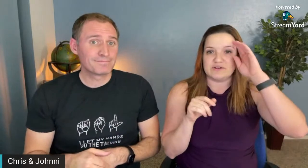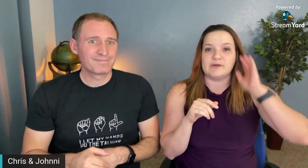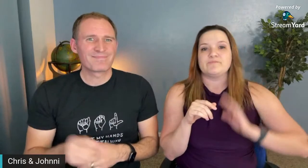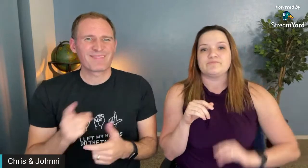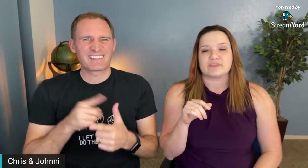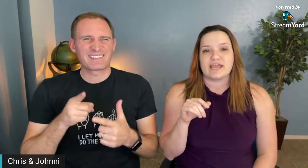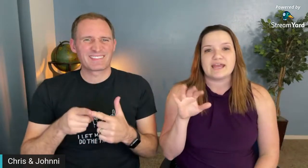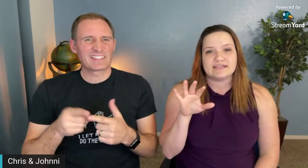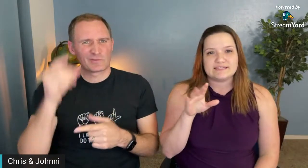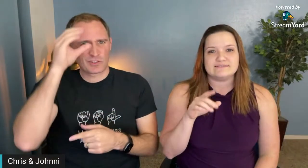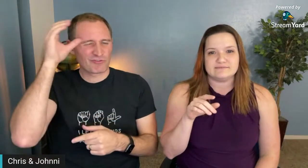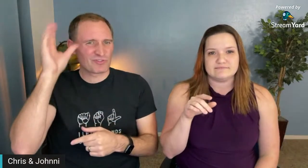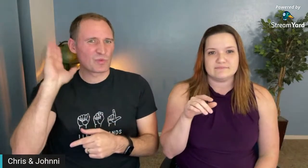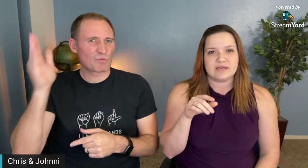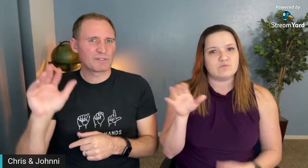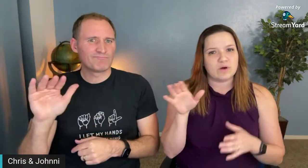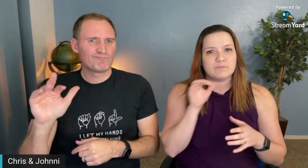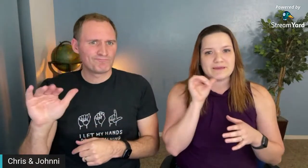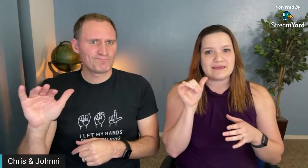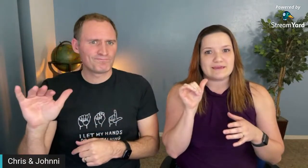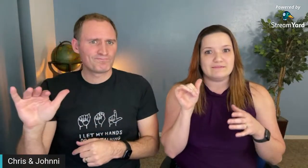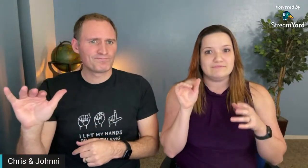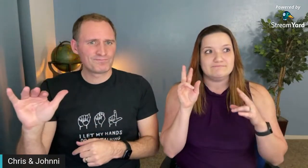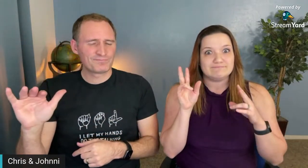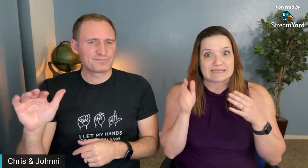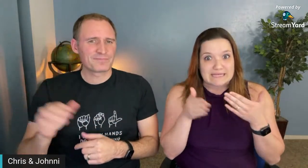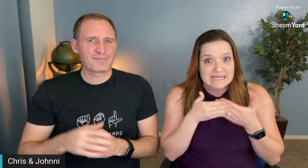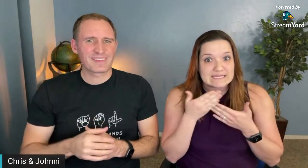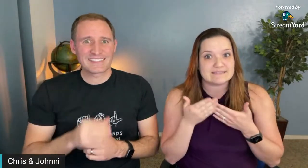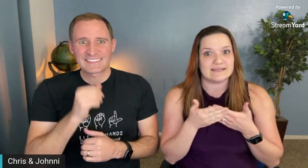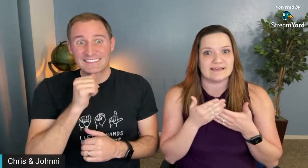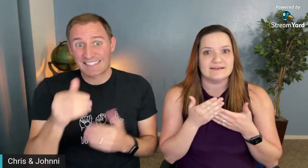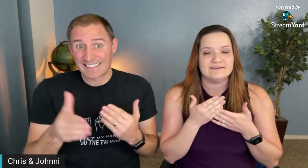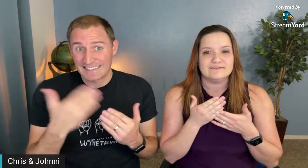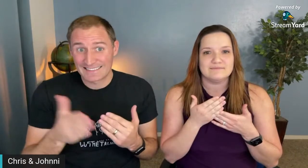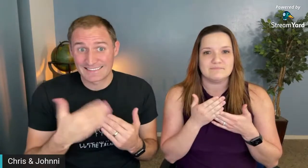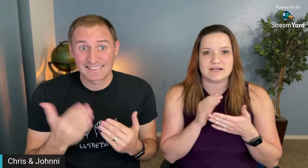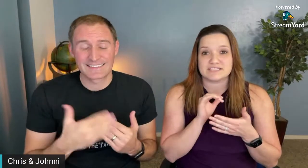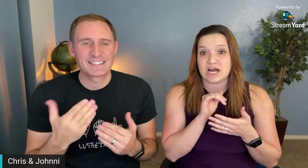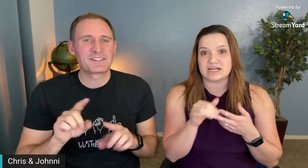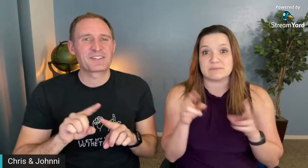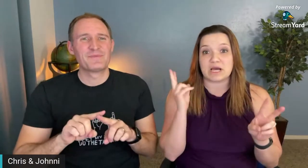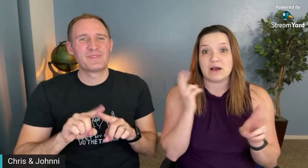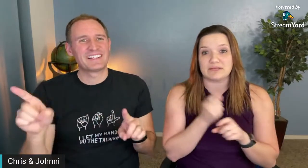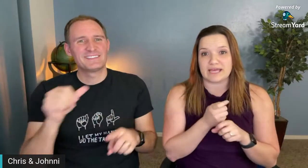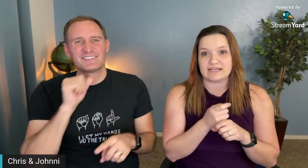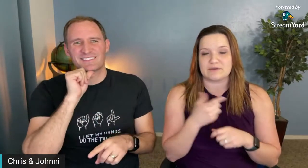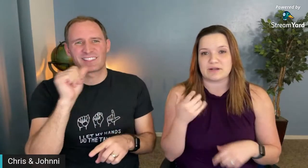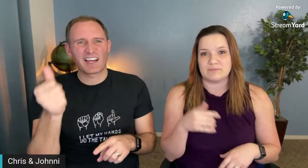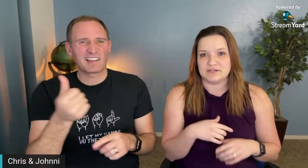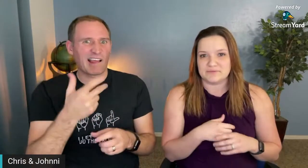it. And it won't be easy, but it's not going to be complicated like what I'm going to do.